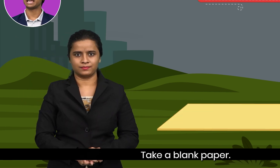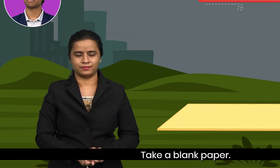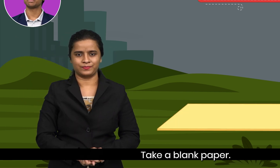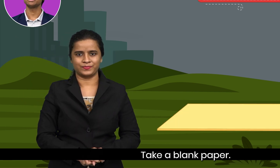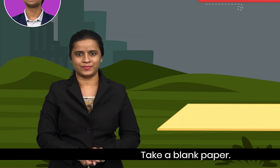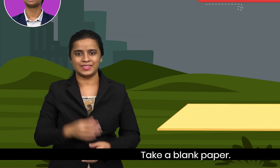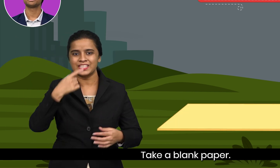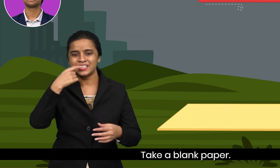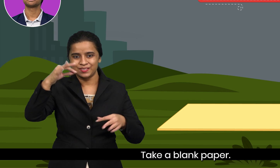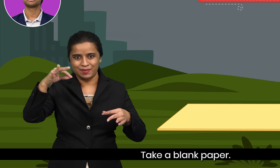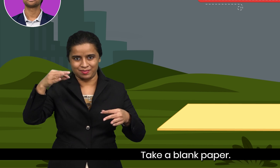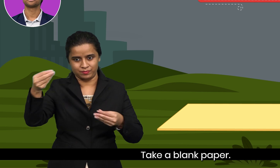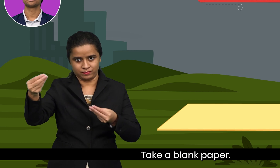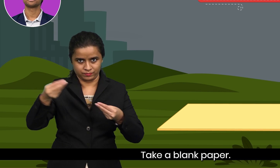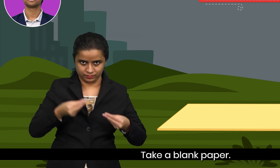Take a blank paper.